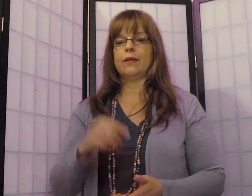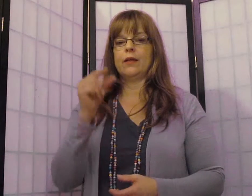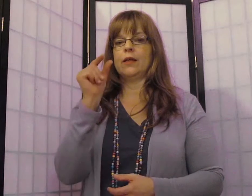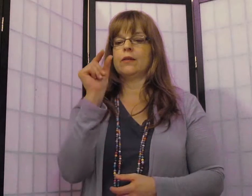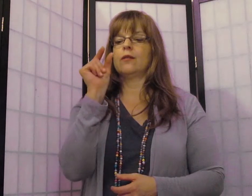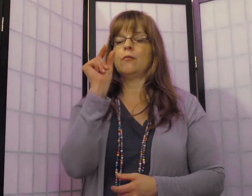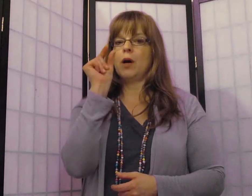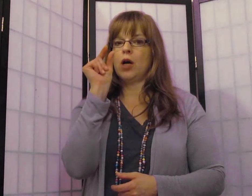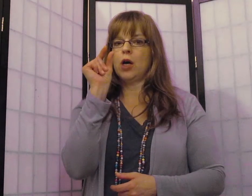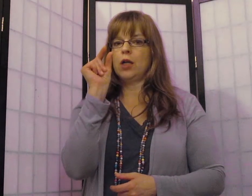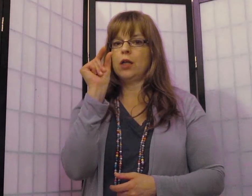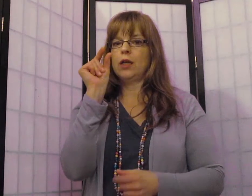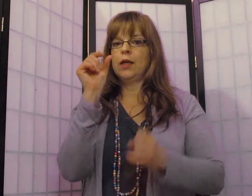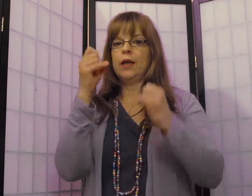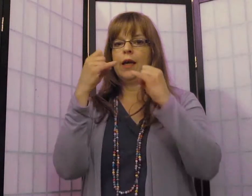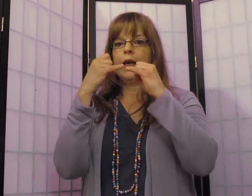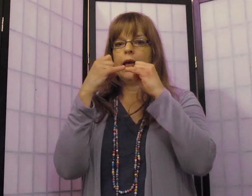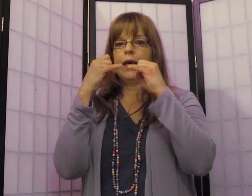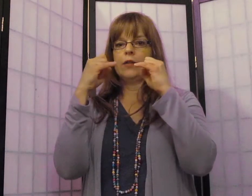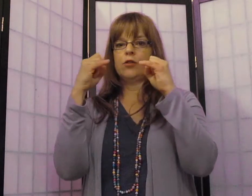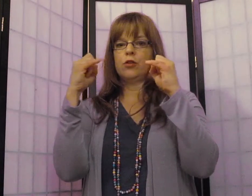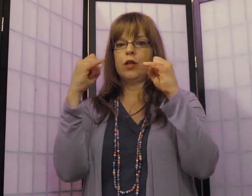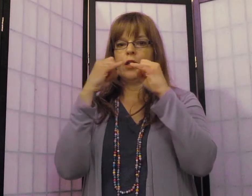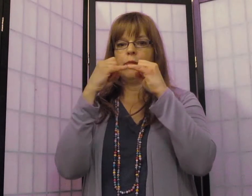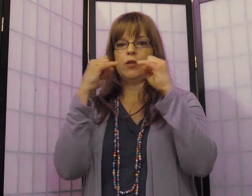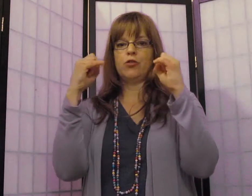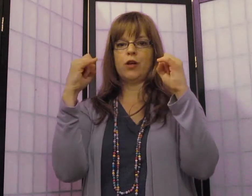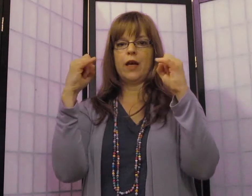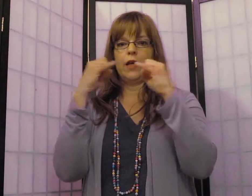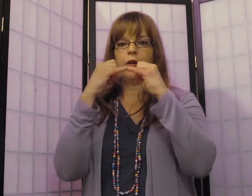that's small, and it can be straight, it can